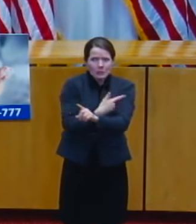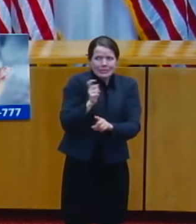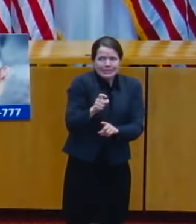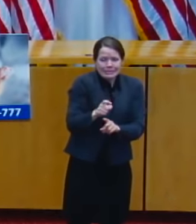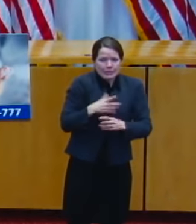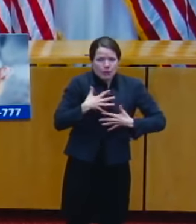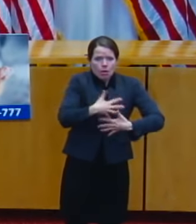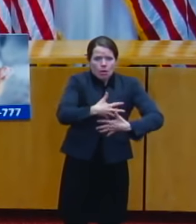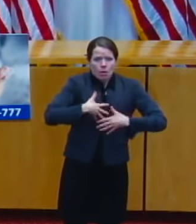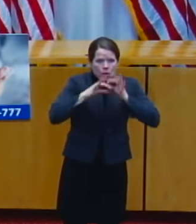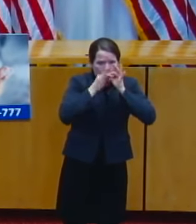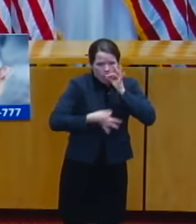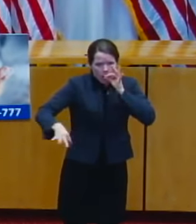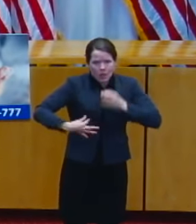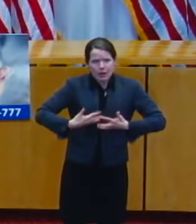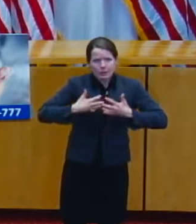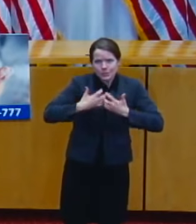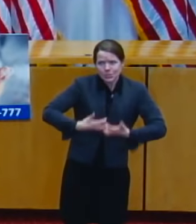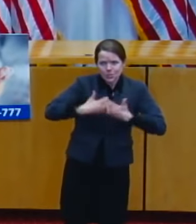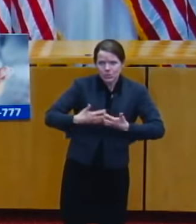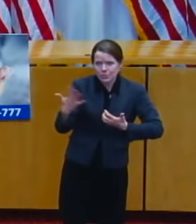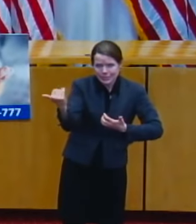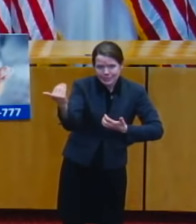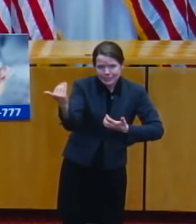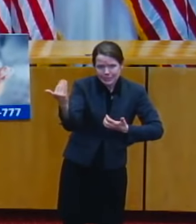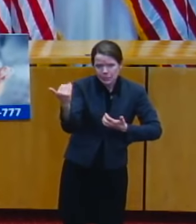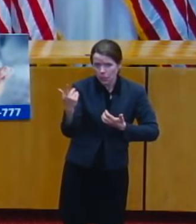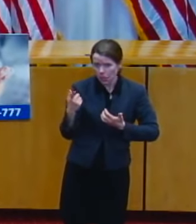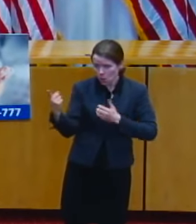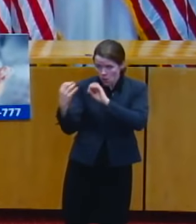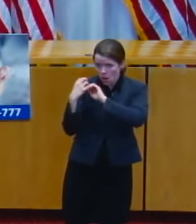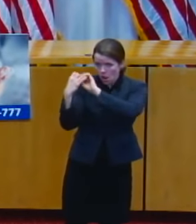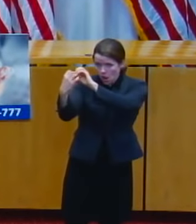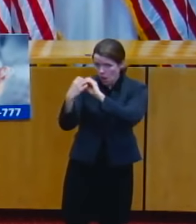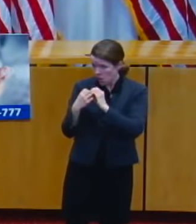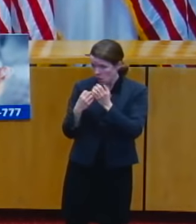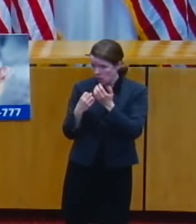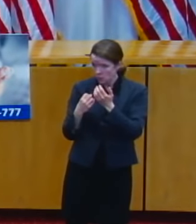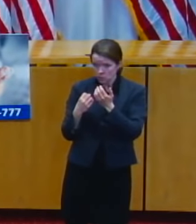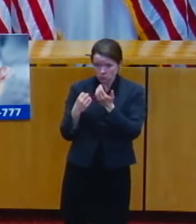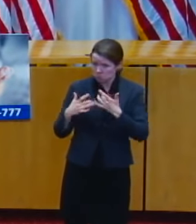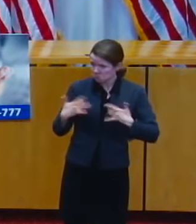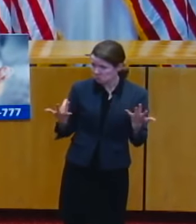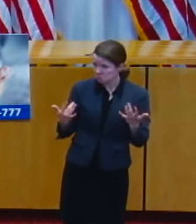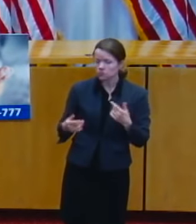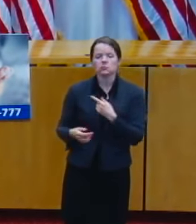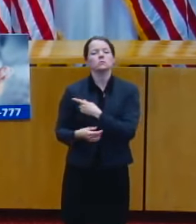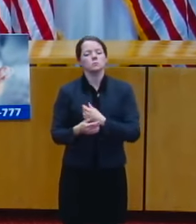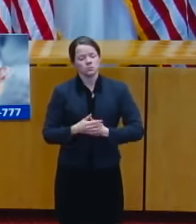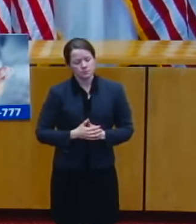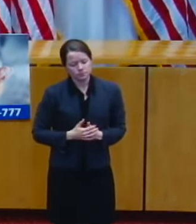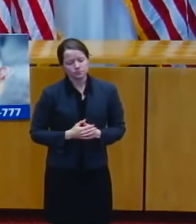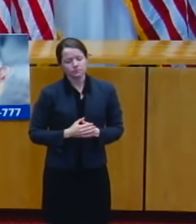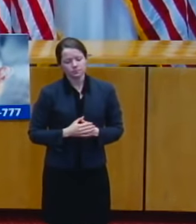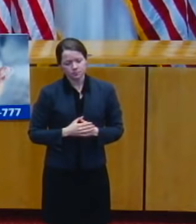what's about? So we are trading data with the federal government around